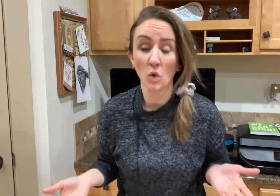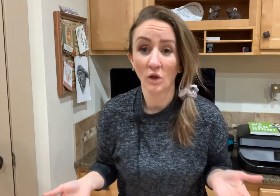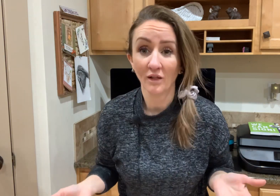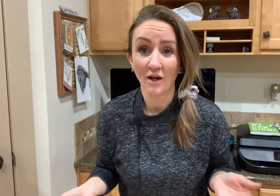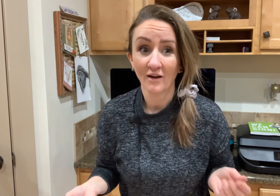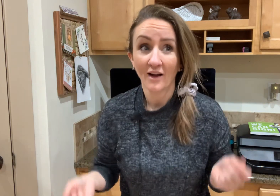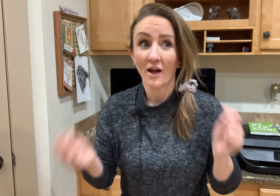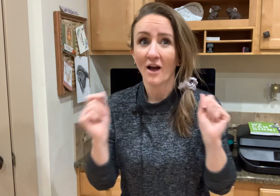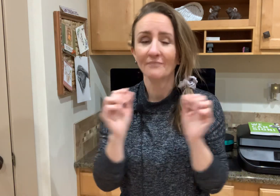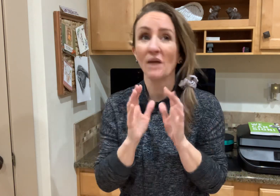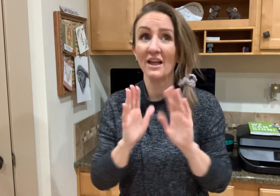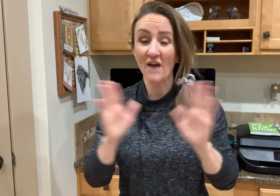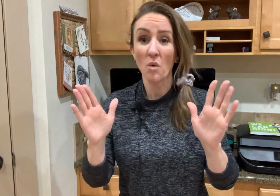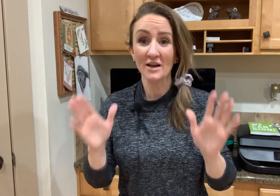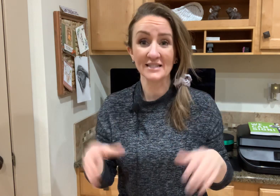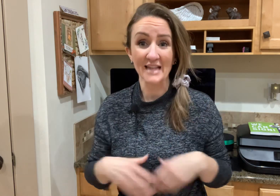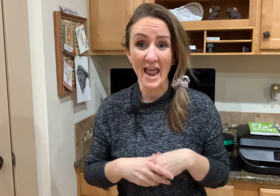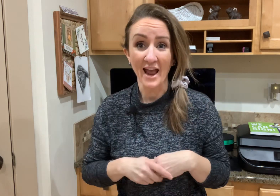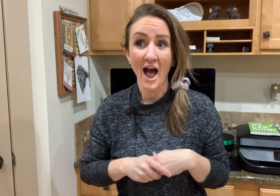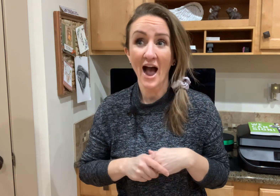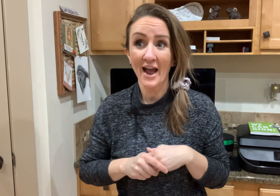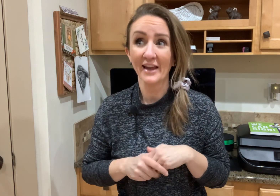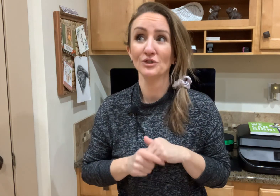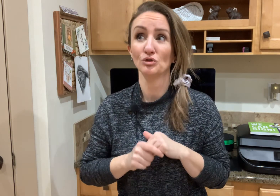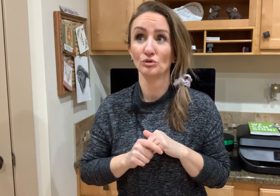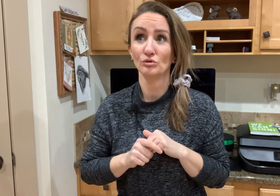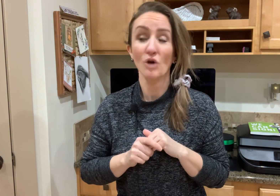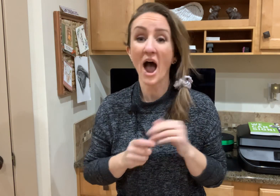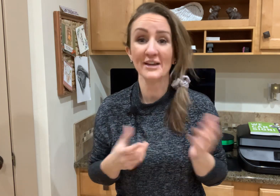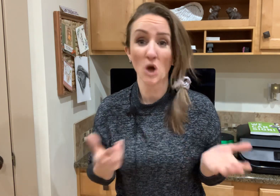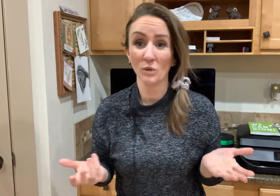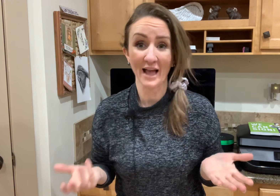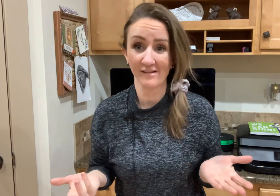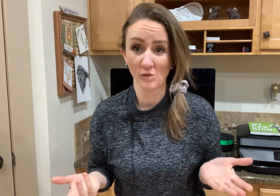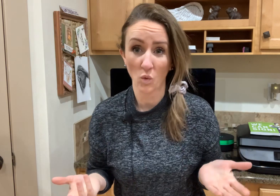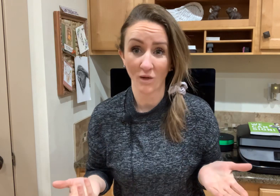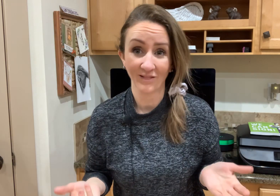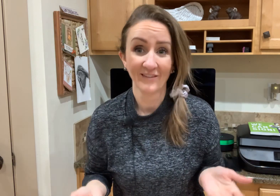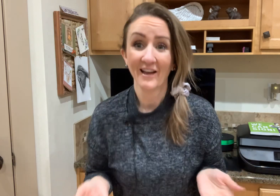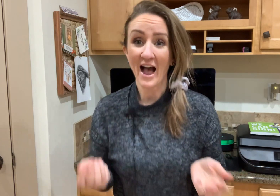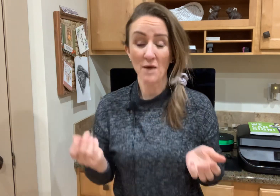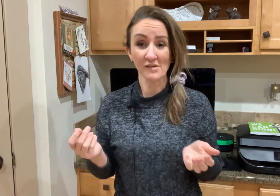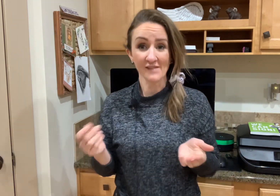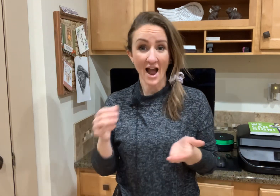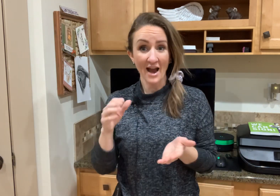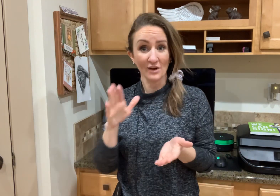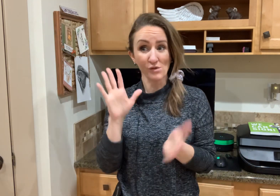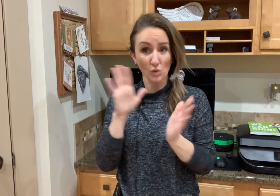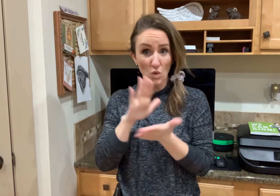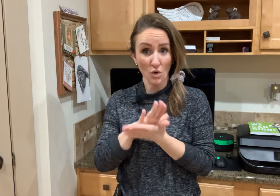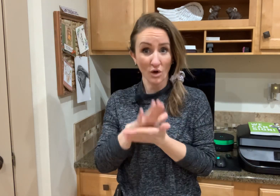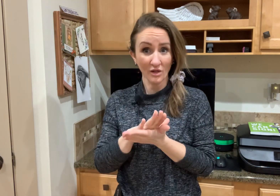school. If I wanted to say I don't like school, I would sign school.